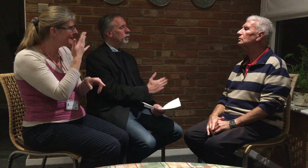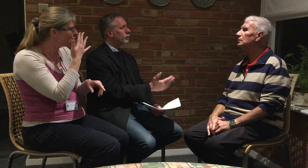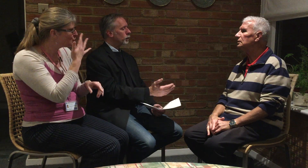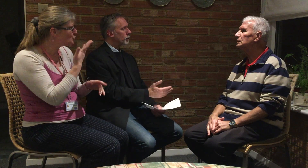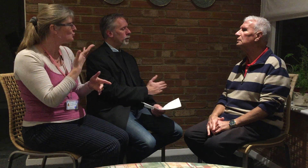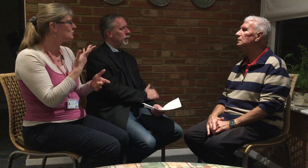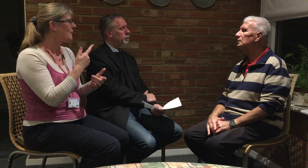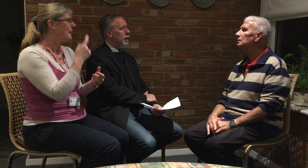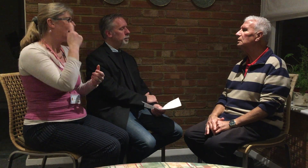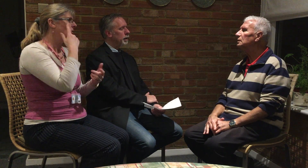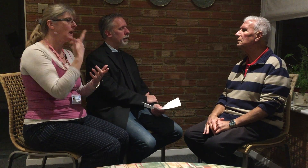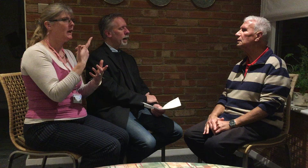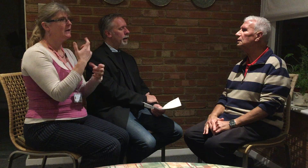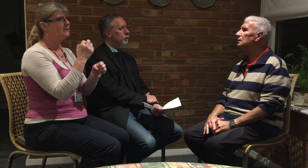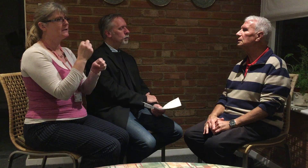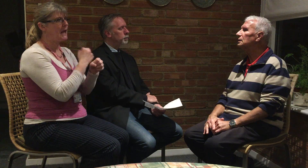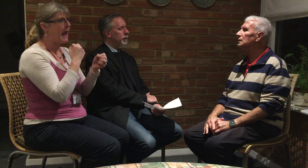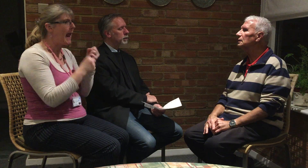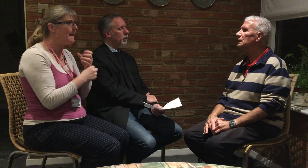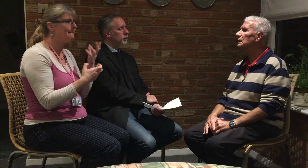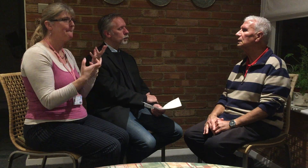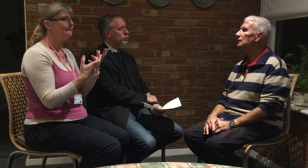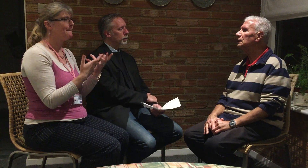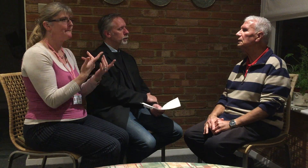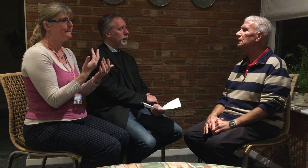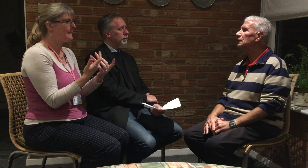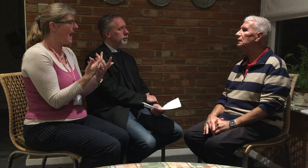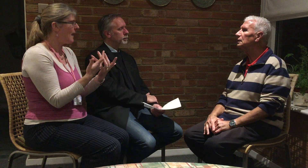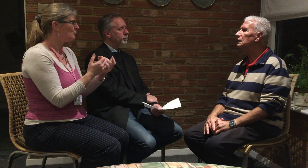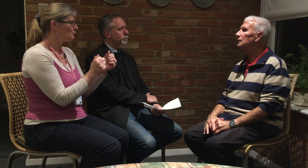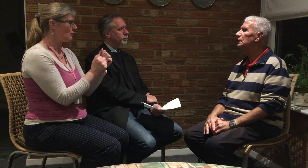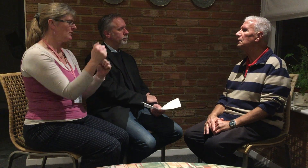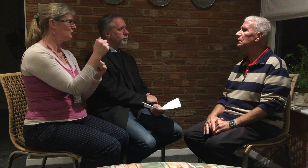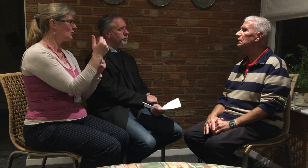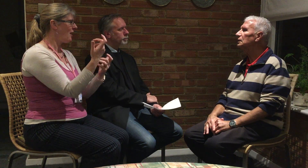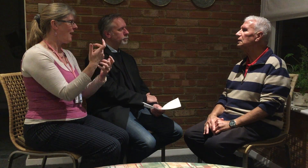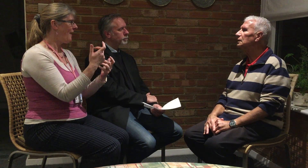if you can think maybe how you would best like to structure that.